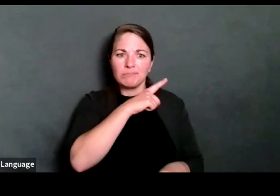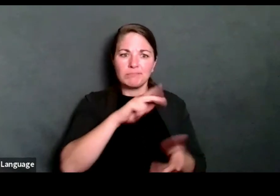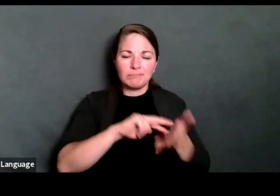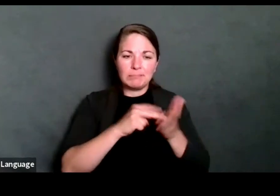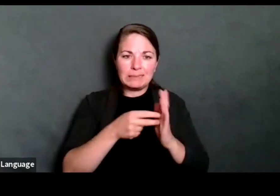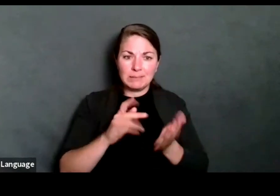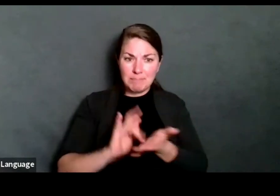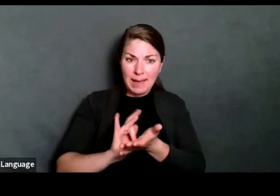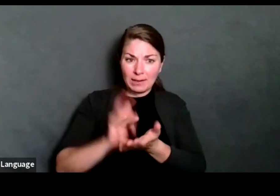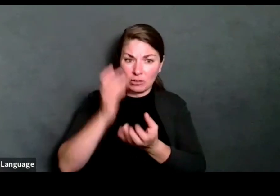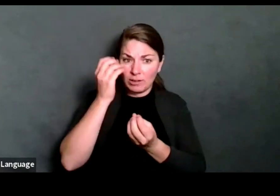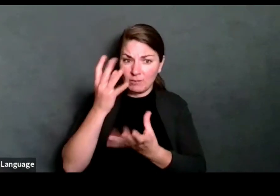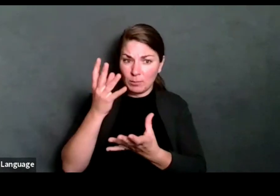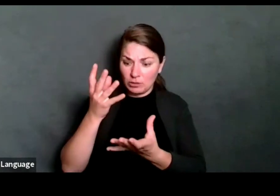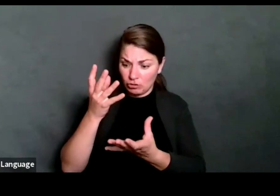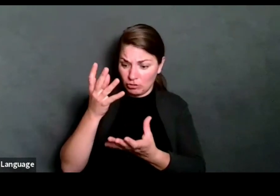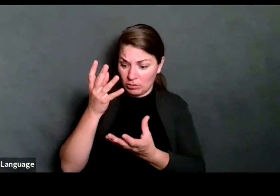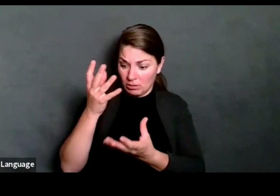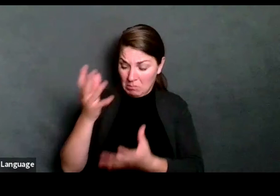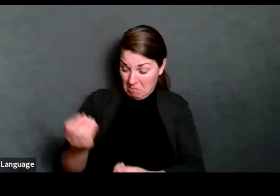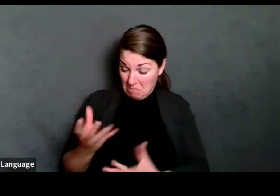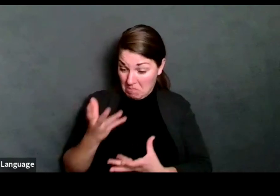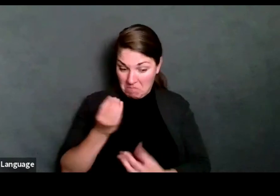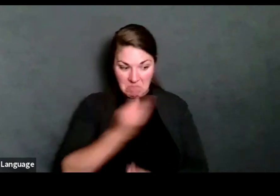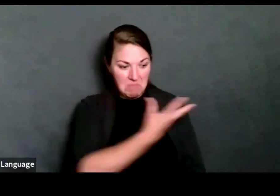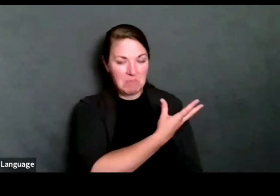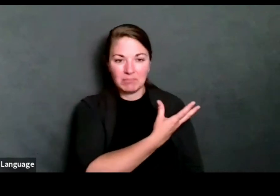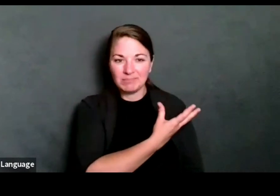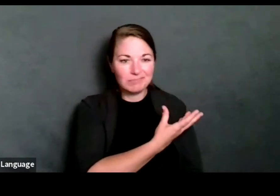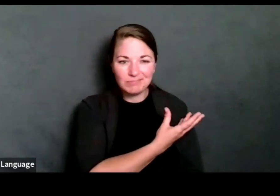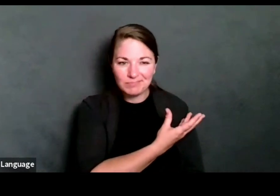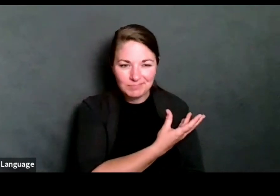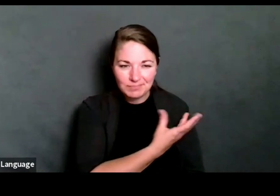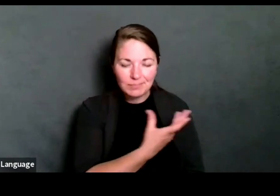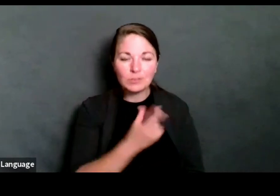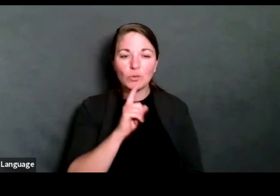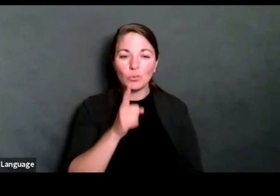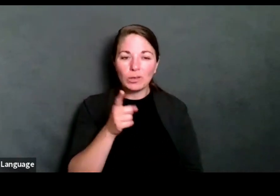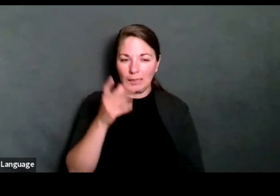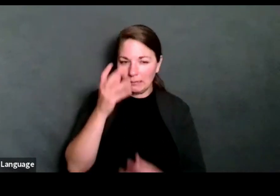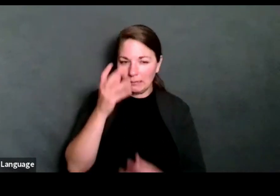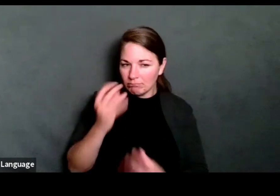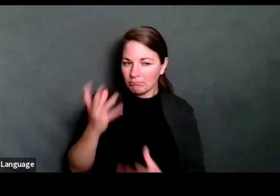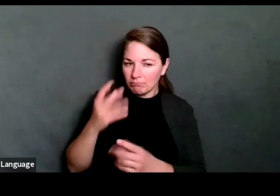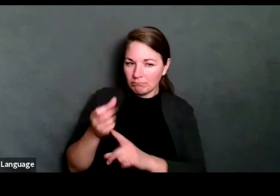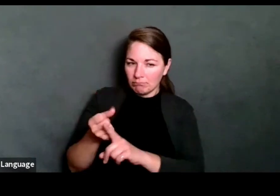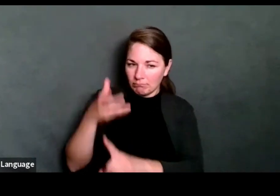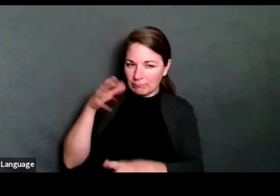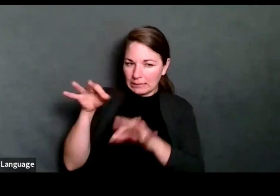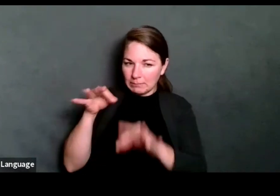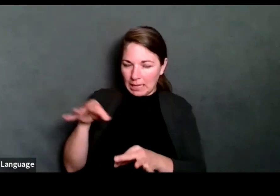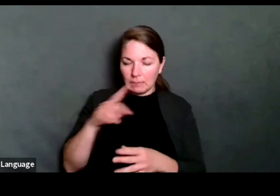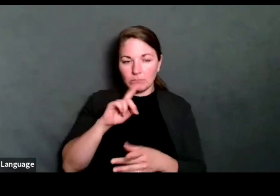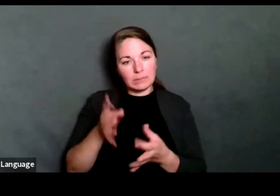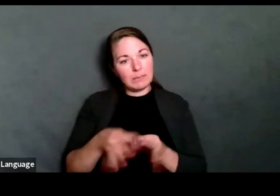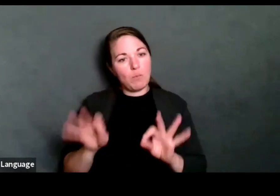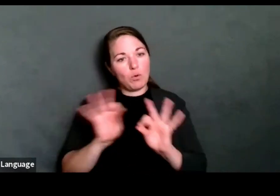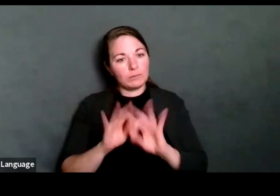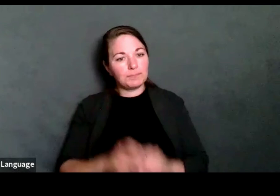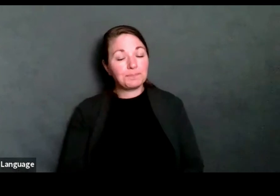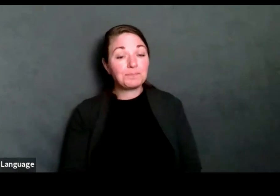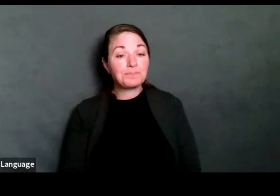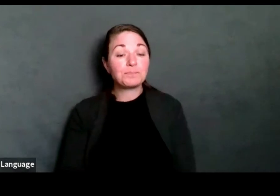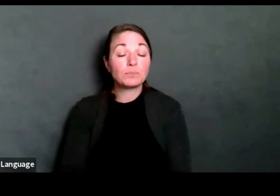information elsewhere. So really giving them a chance to ask questions and make choices is important. Second, in keeping with the neutrality that we've